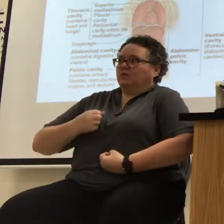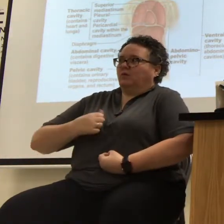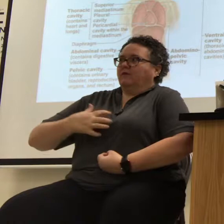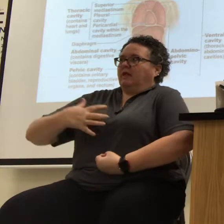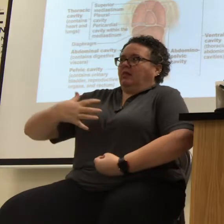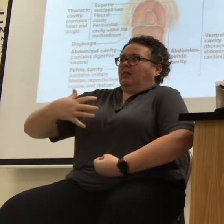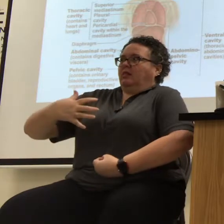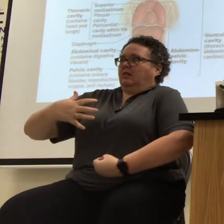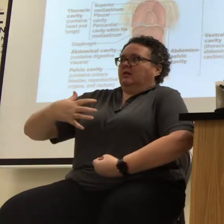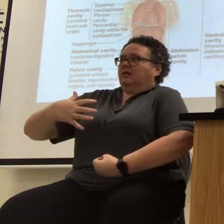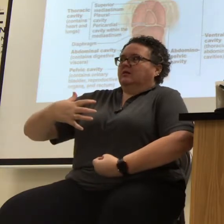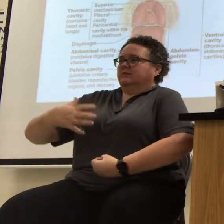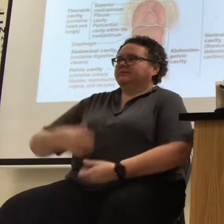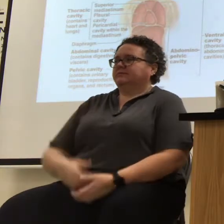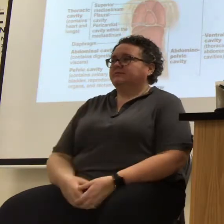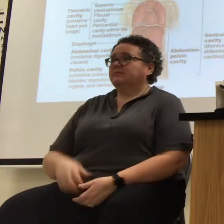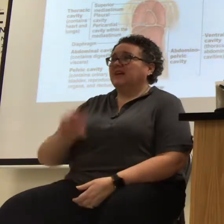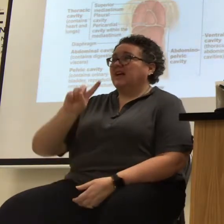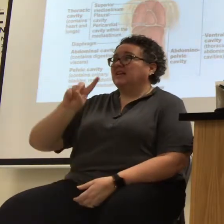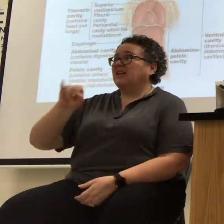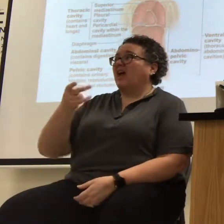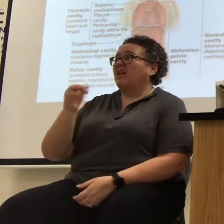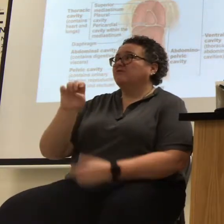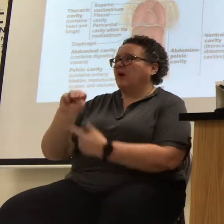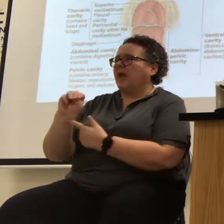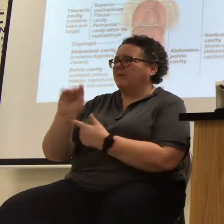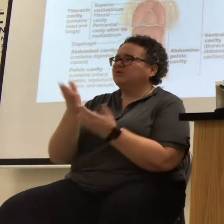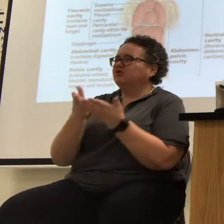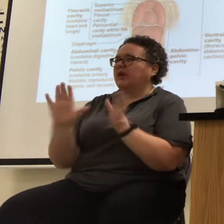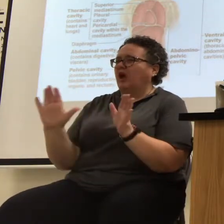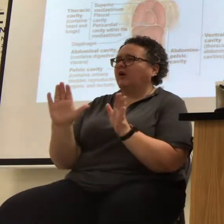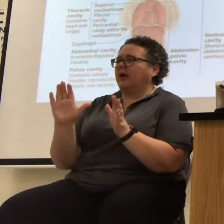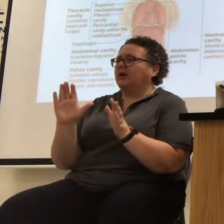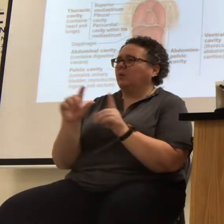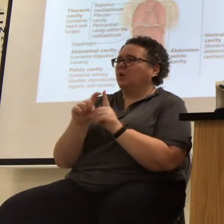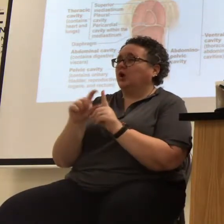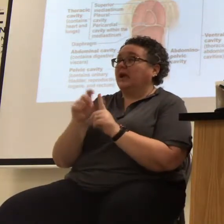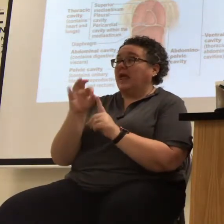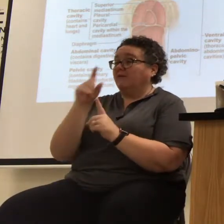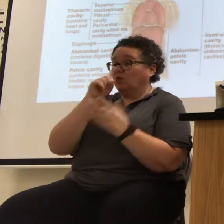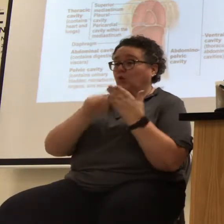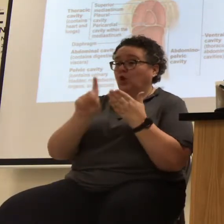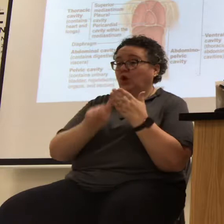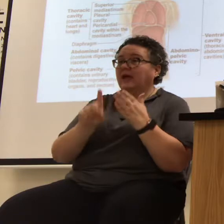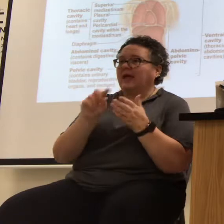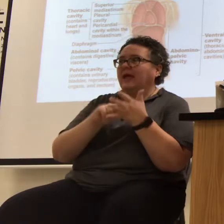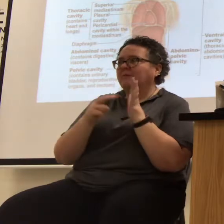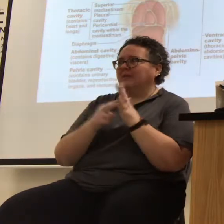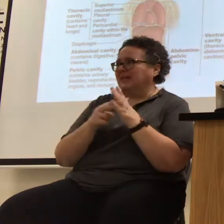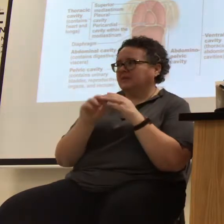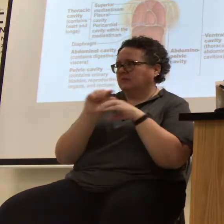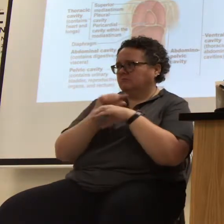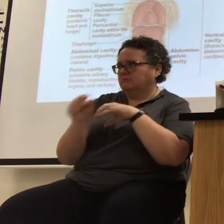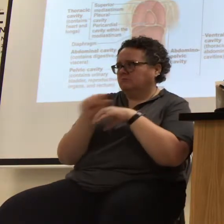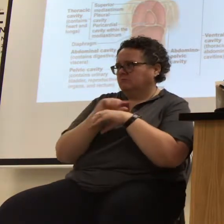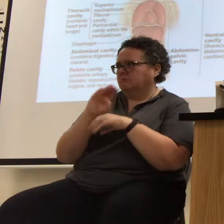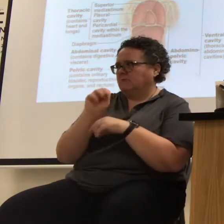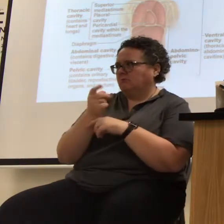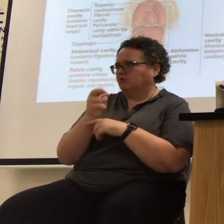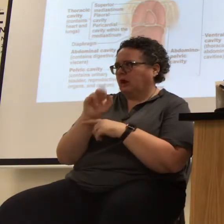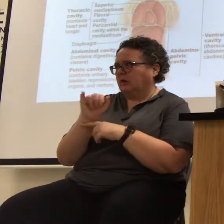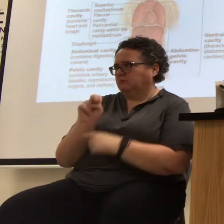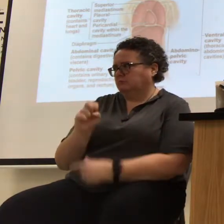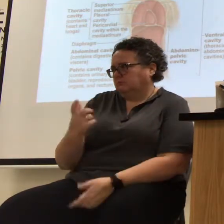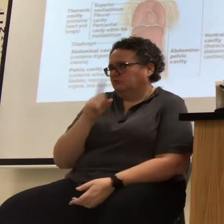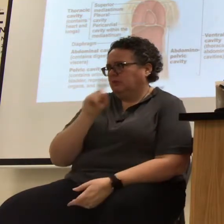In fact, diaphragm is just a generic anatomy word that if you look up the word root, it means membrane. That's it. Diaphragm